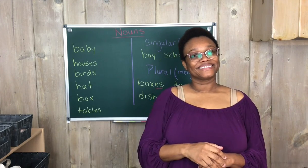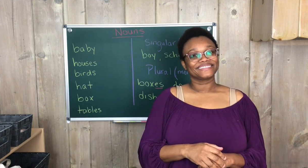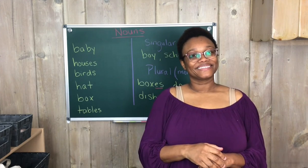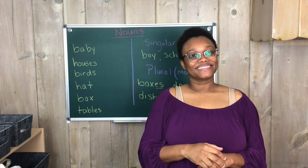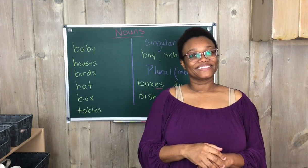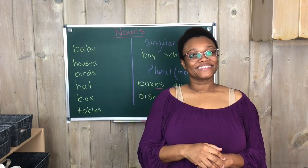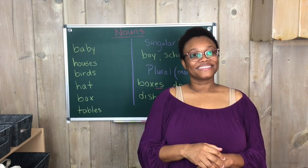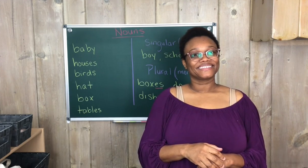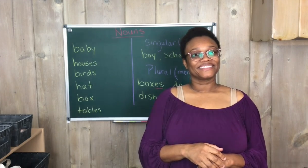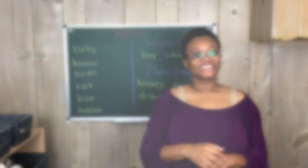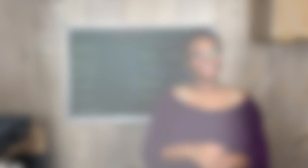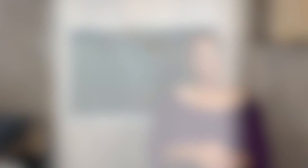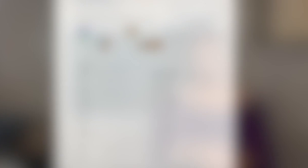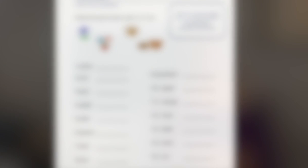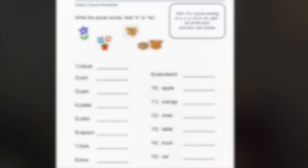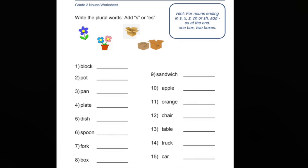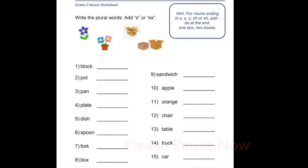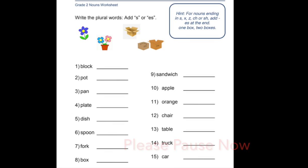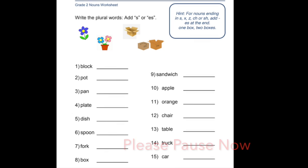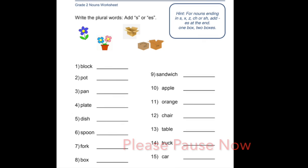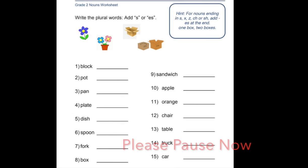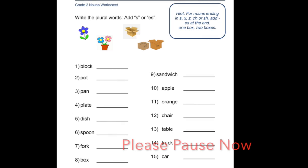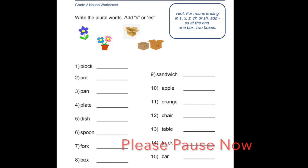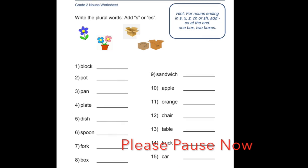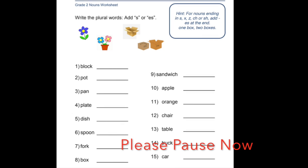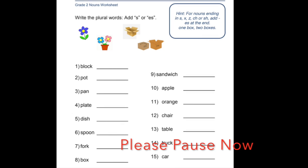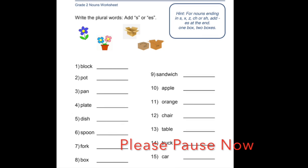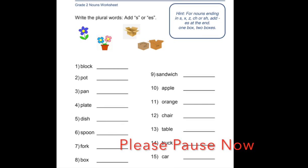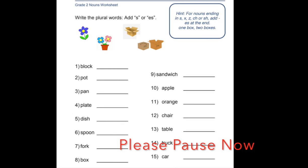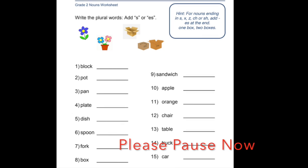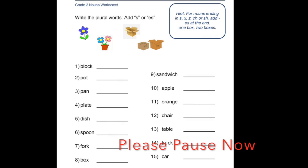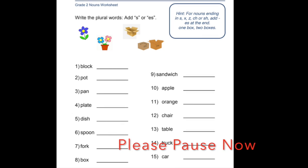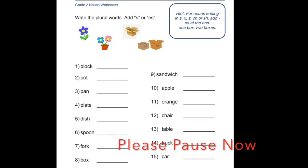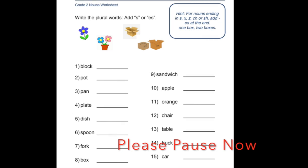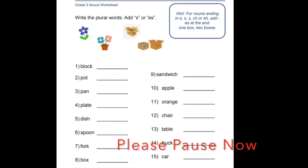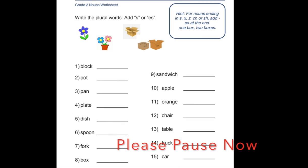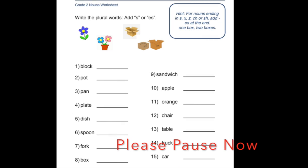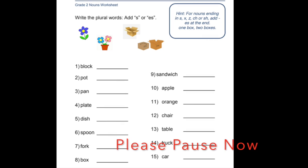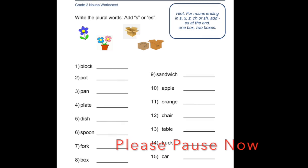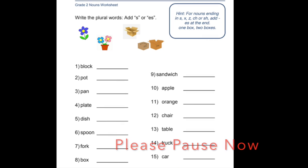so much for watching. Please pause now.